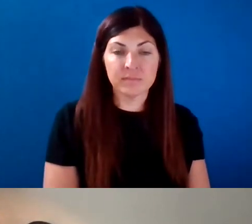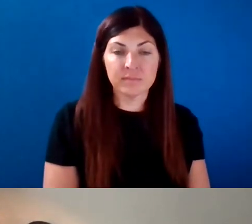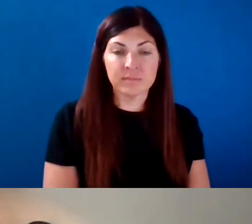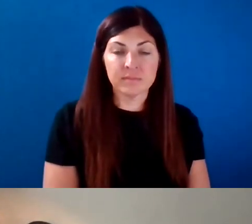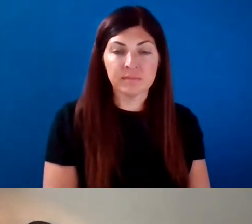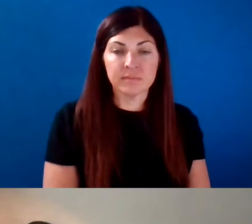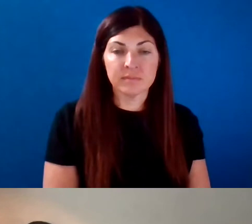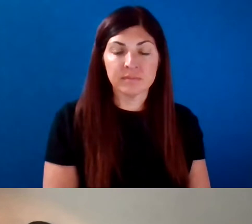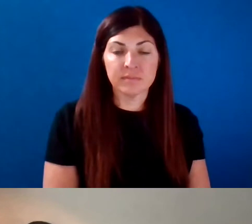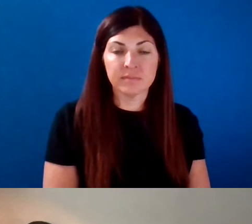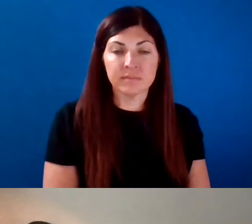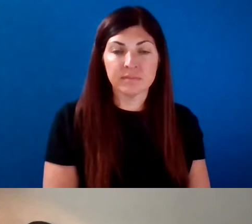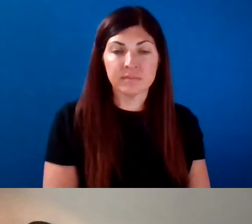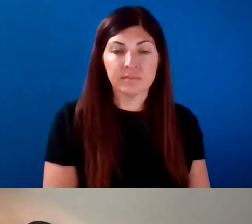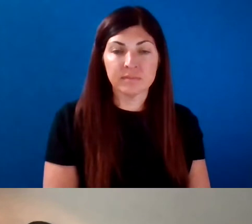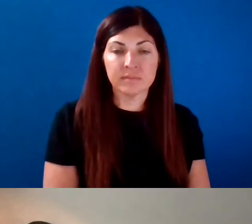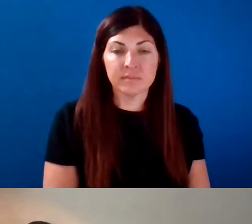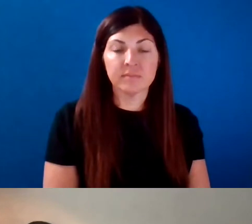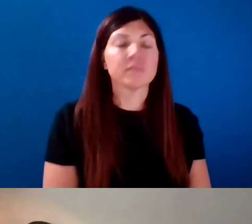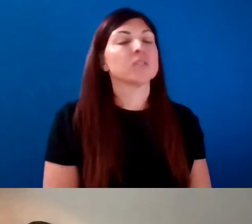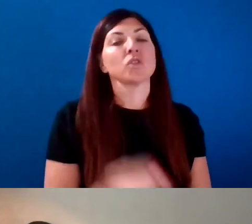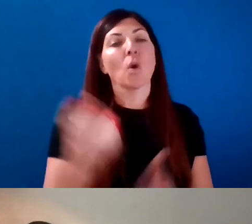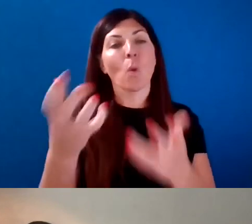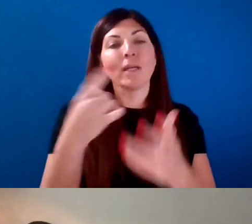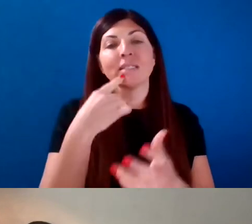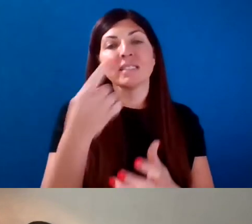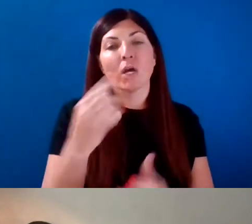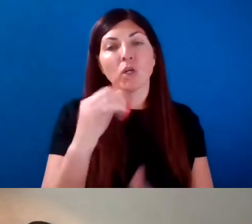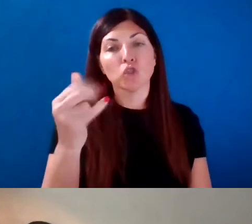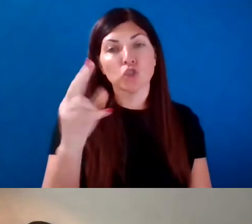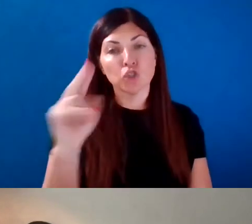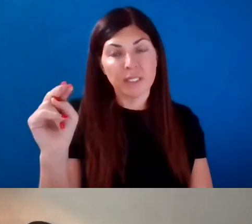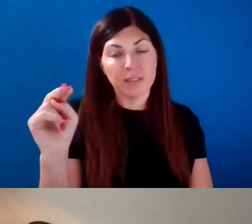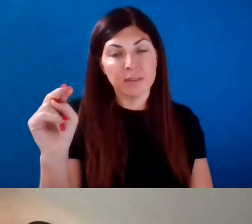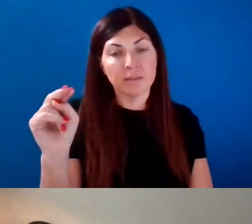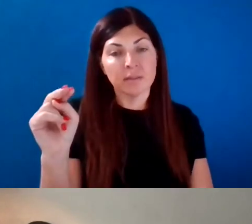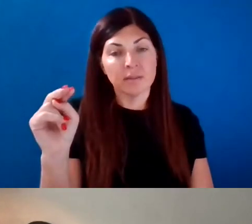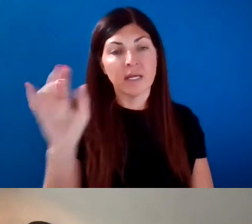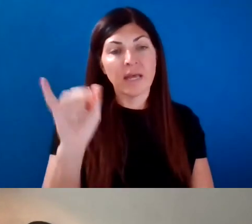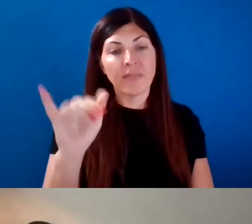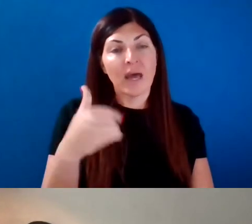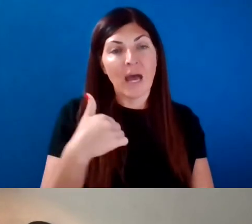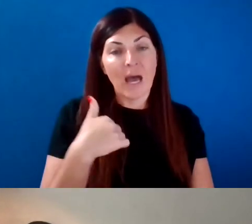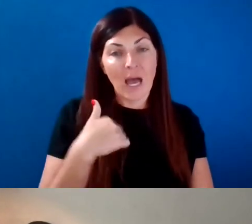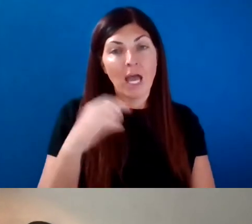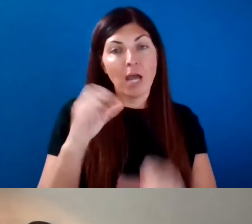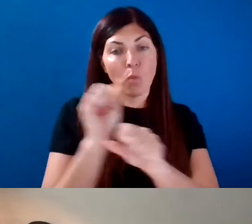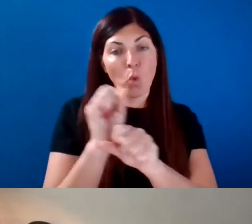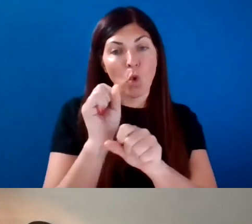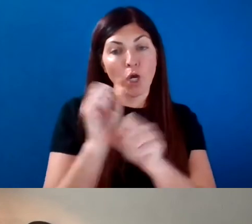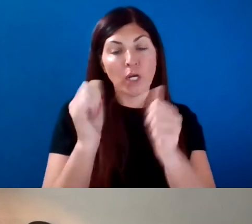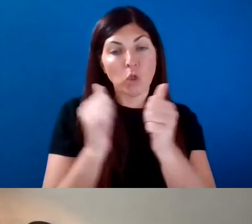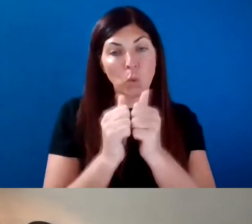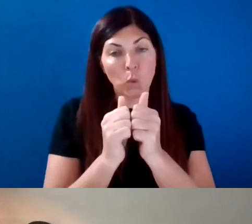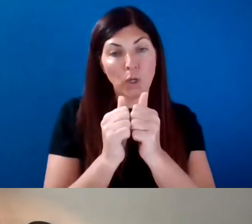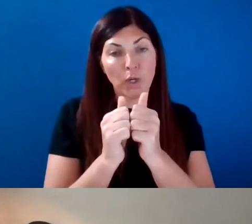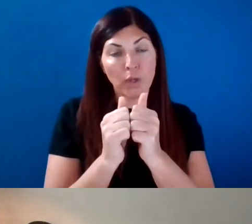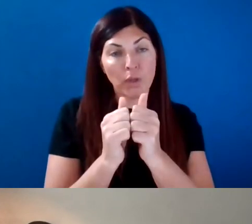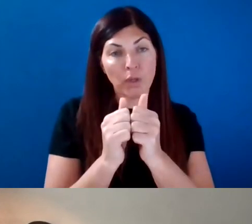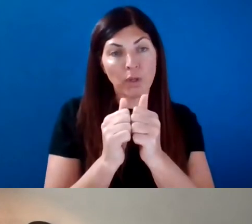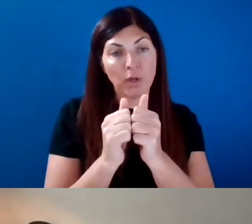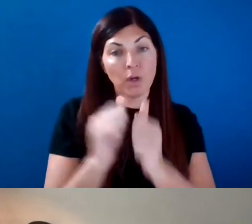So I wanted to tell you, Jen, that I am working with Ollie Metforol.